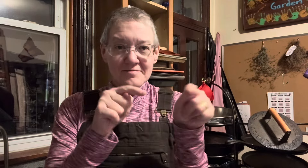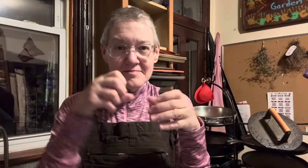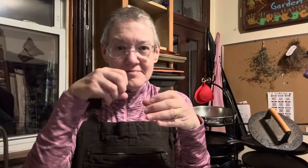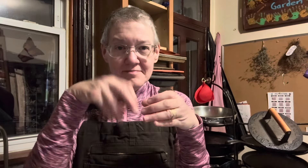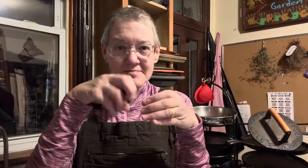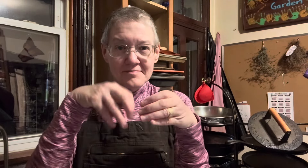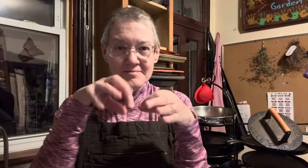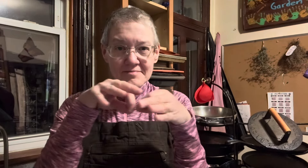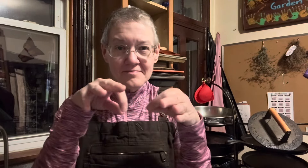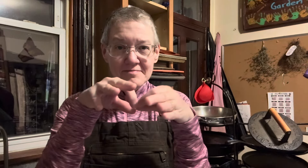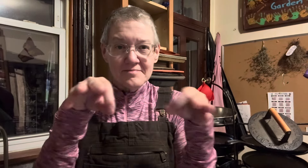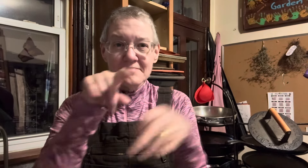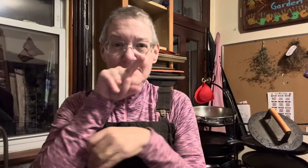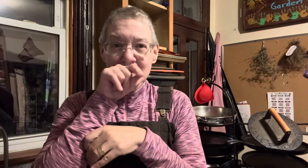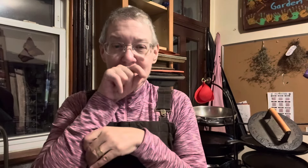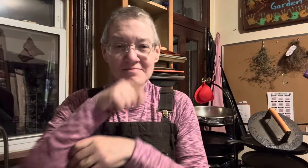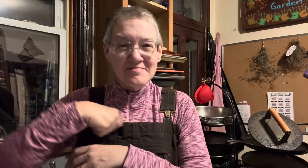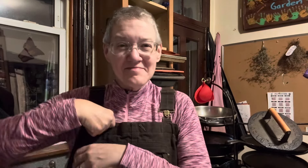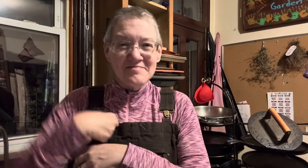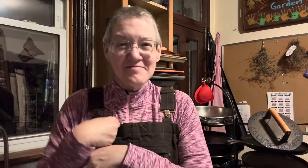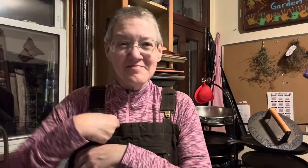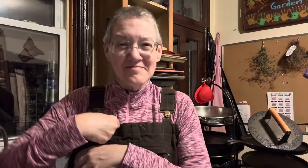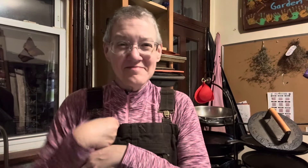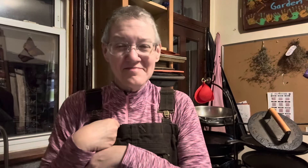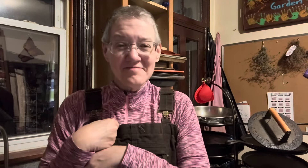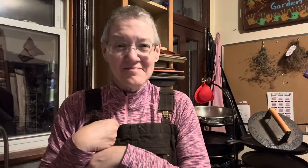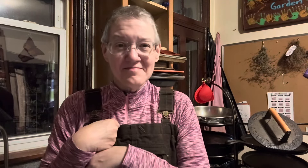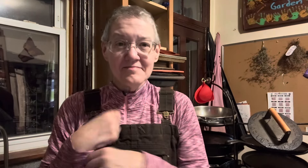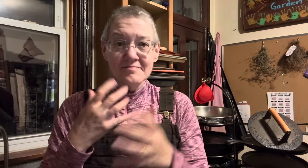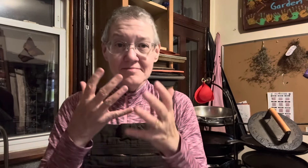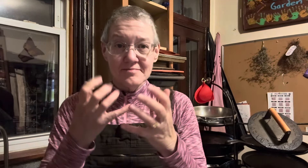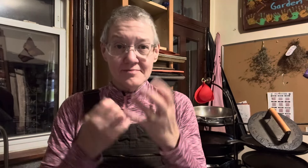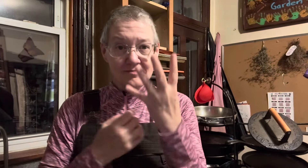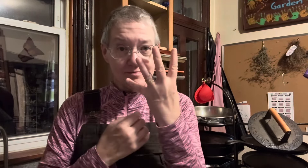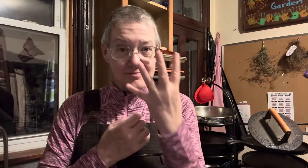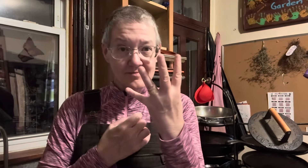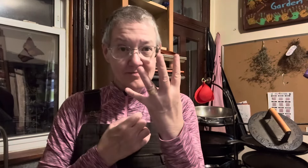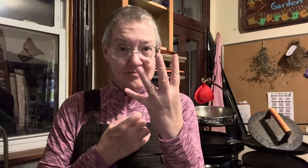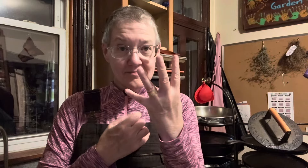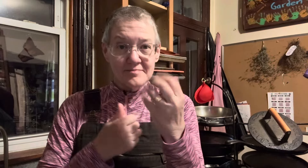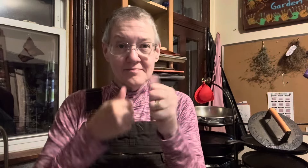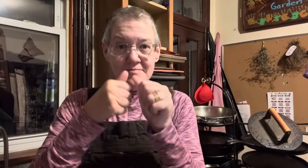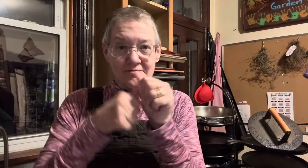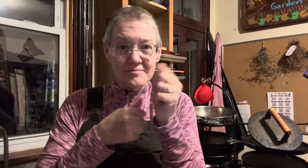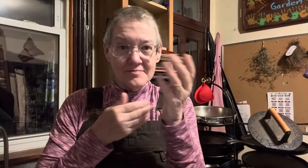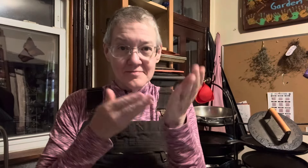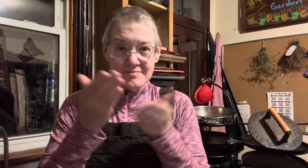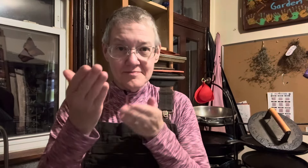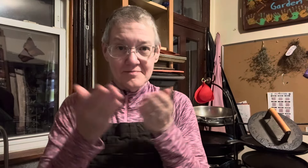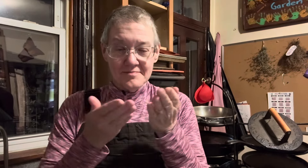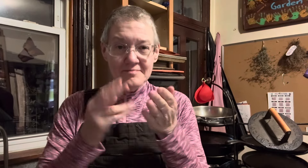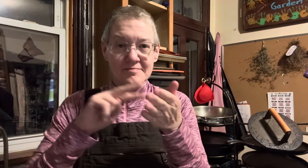go bag up the chicken wings. I want 4 wings in each